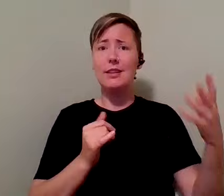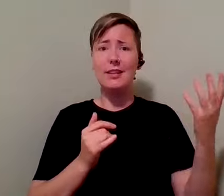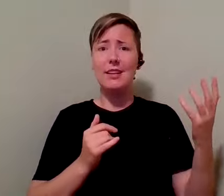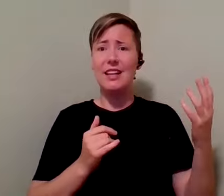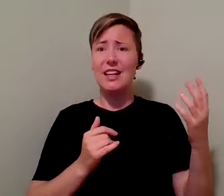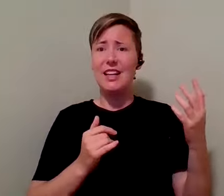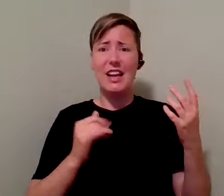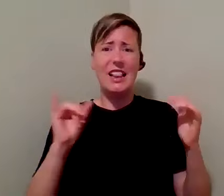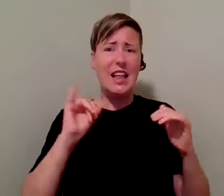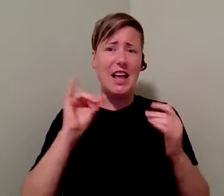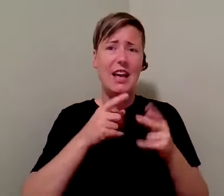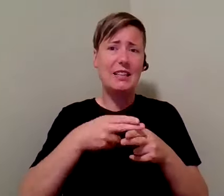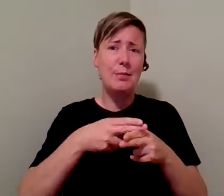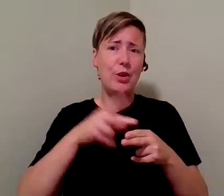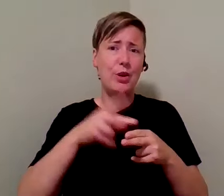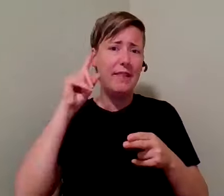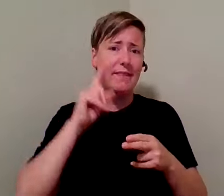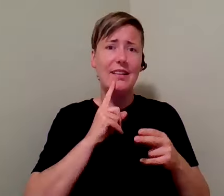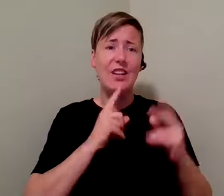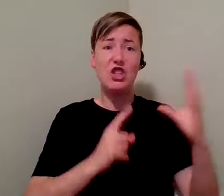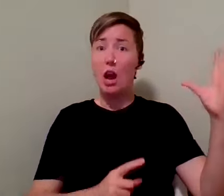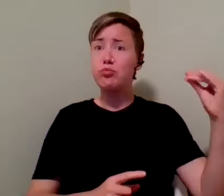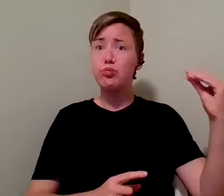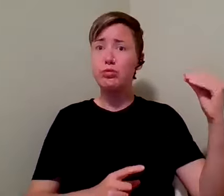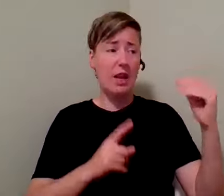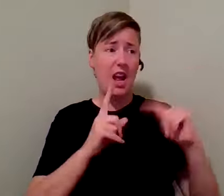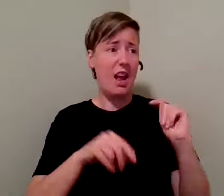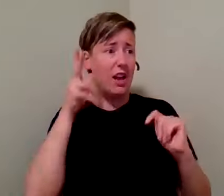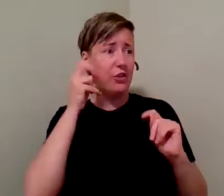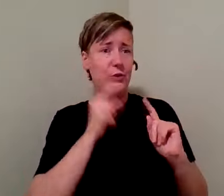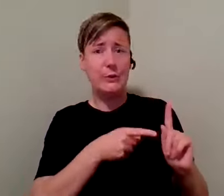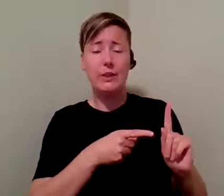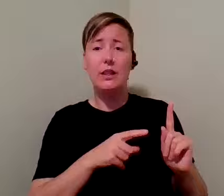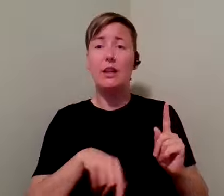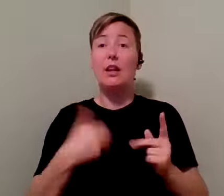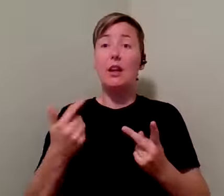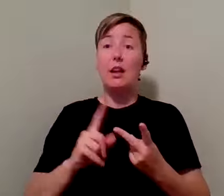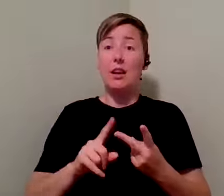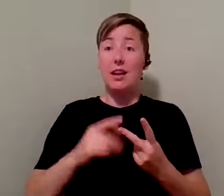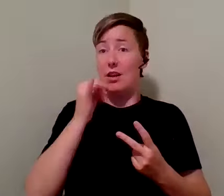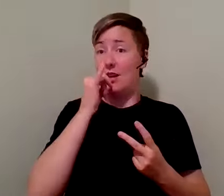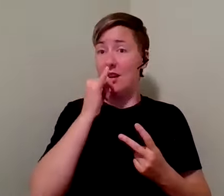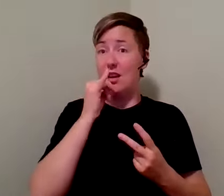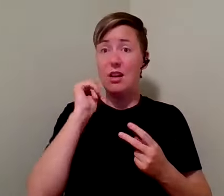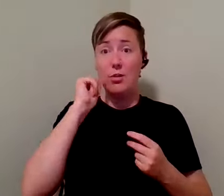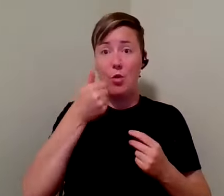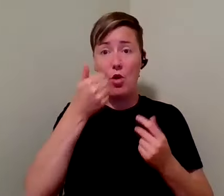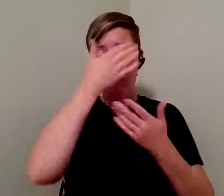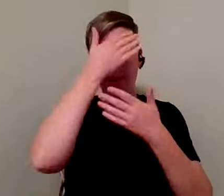moving, but I couldn't hear a damn thing. And the second was temporary amnesia because the next morning I didn't remember. And she